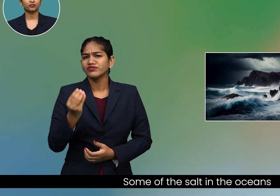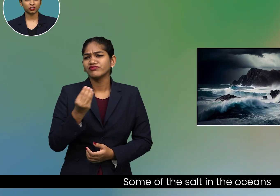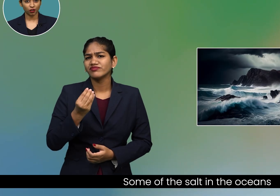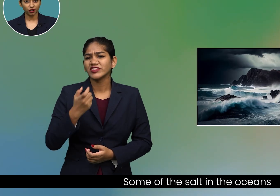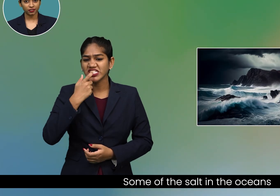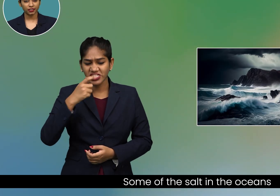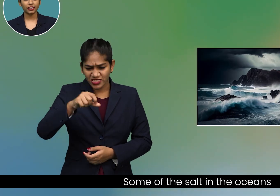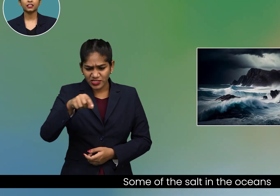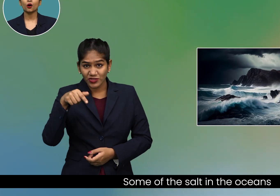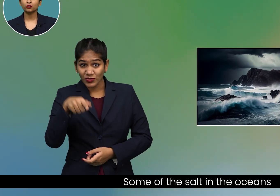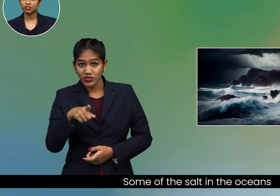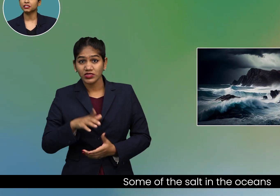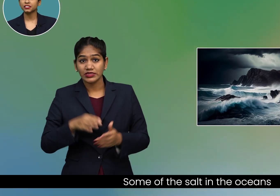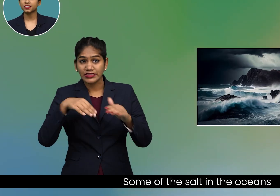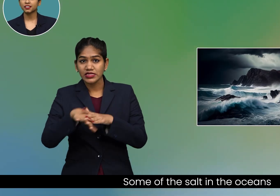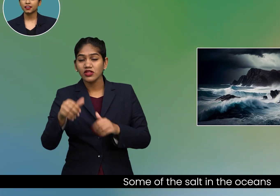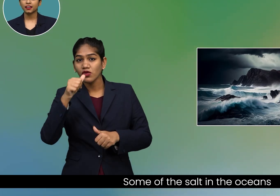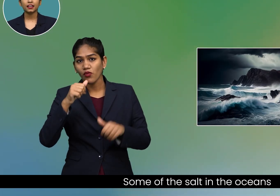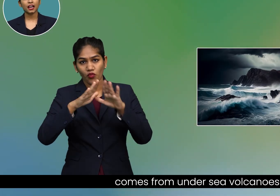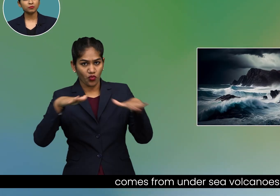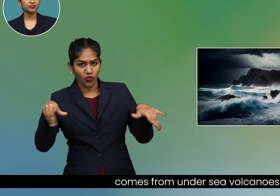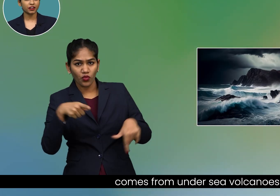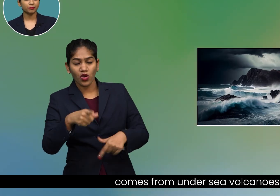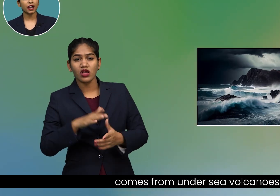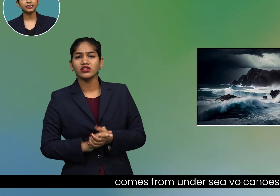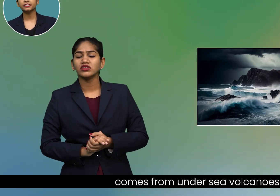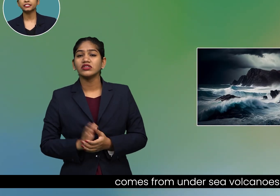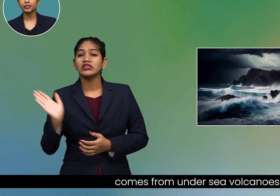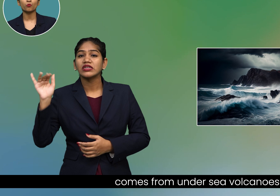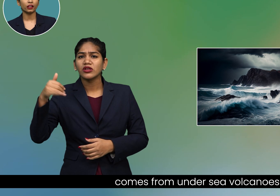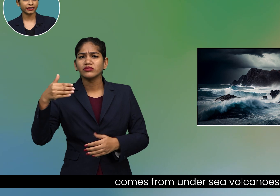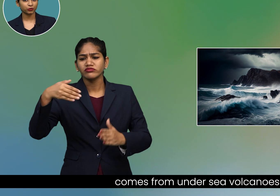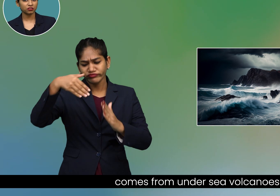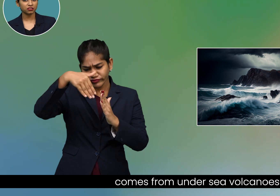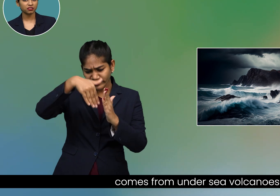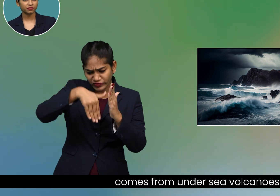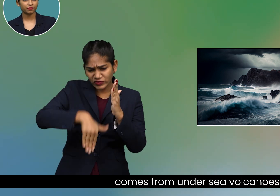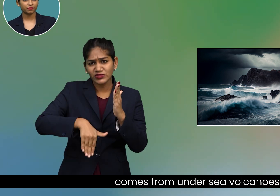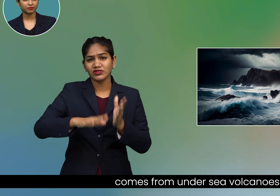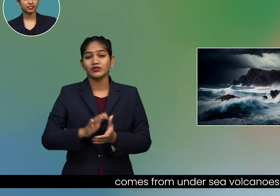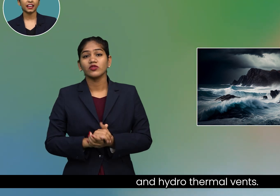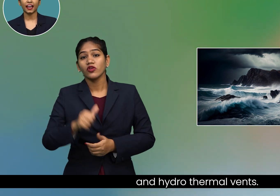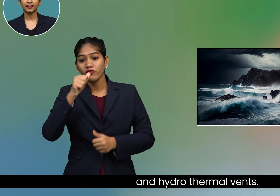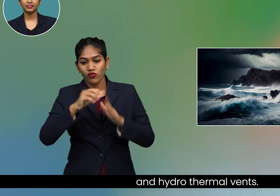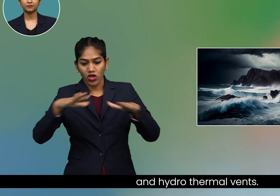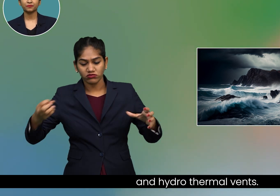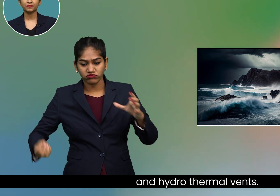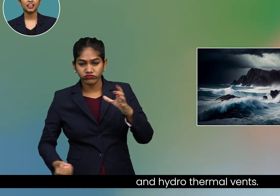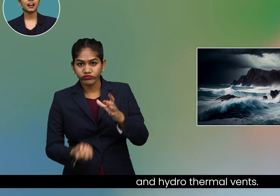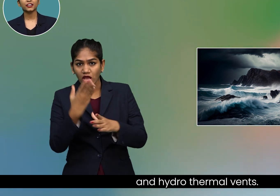Some of the salt in the oceans comes from undersea volcanoes